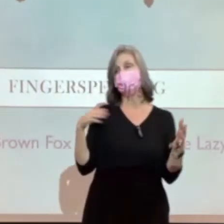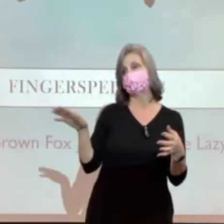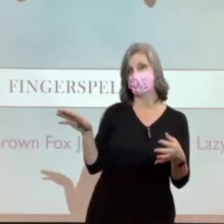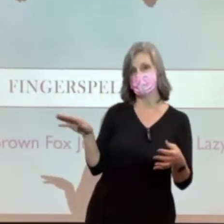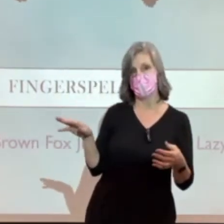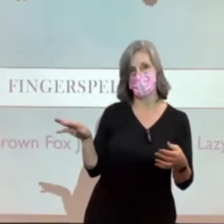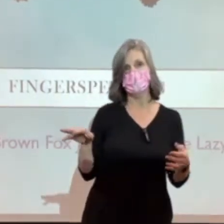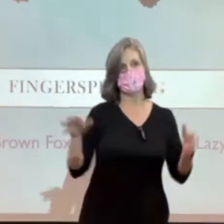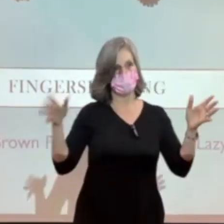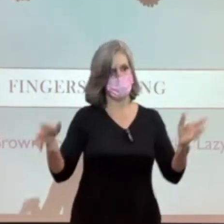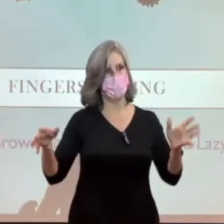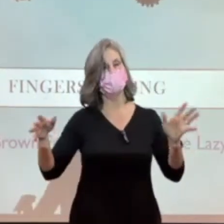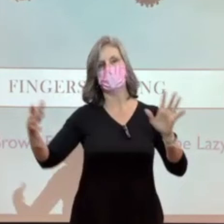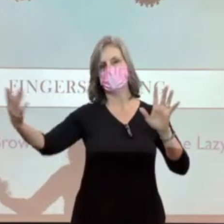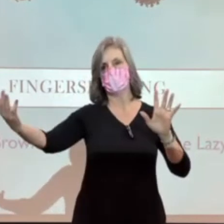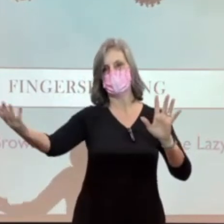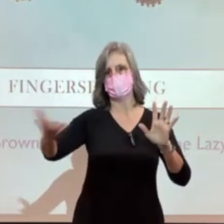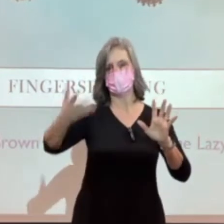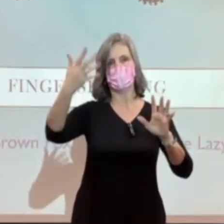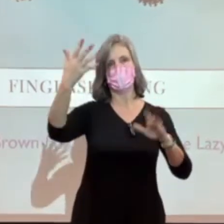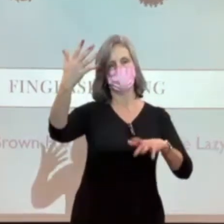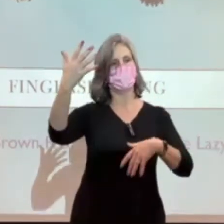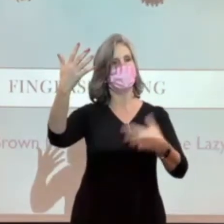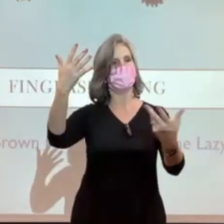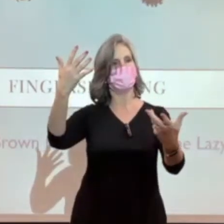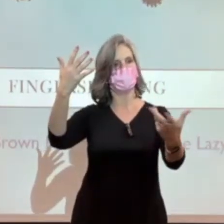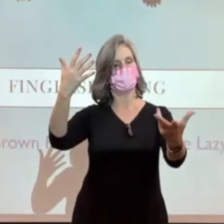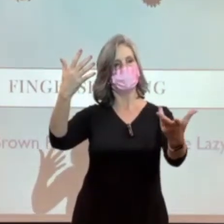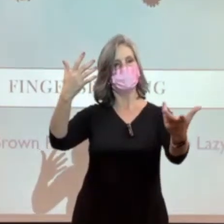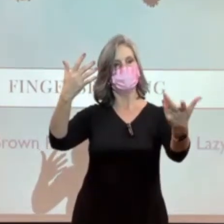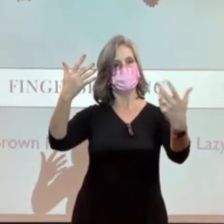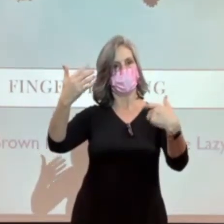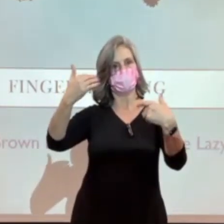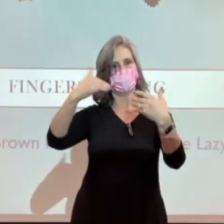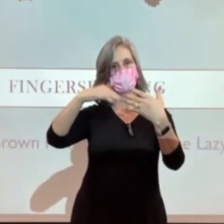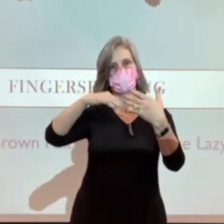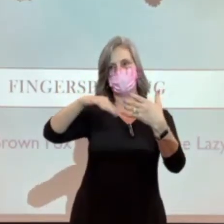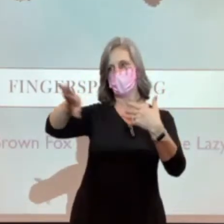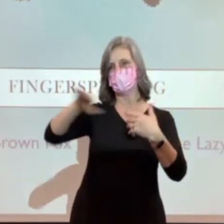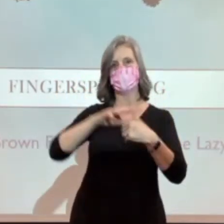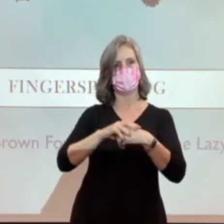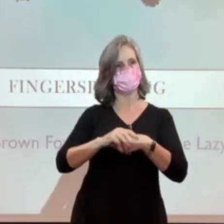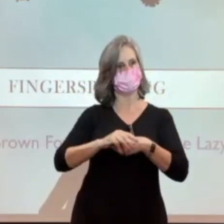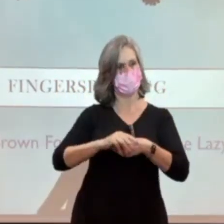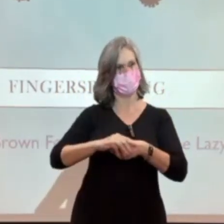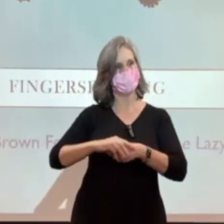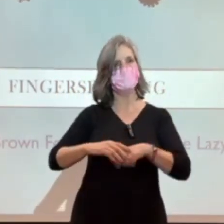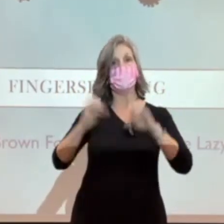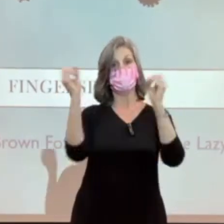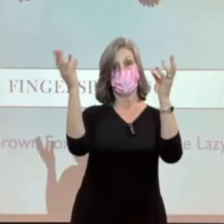girlfriends does that. She sits at home and she gets a video camera and then someone who's deaf who wants to communicate with someone else who's hearing now